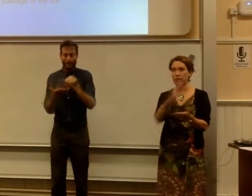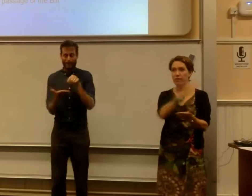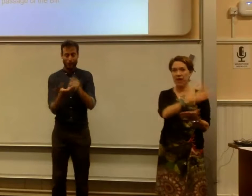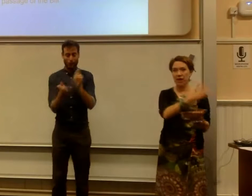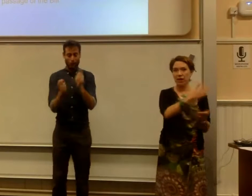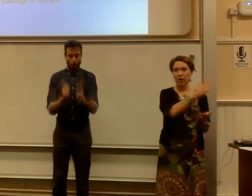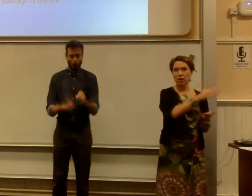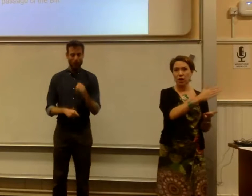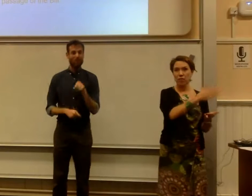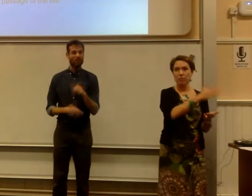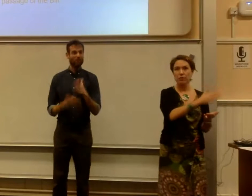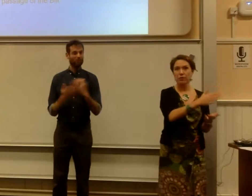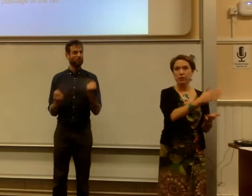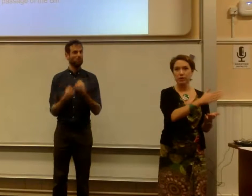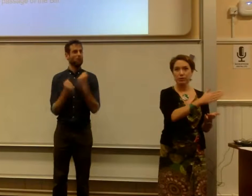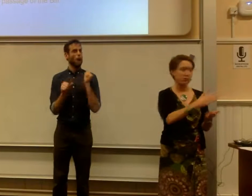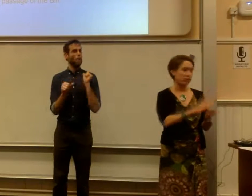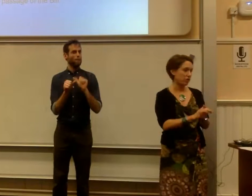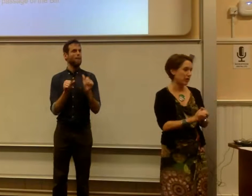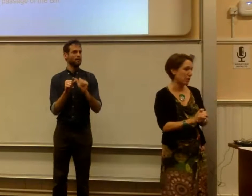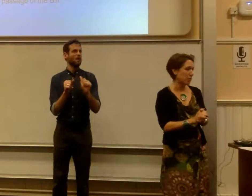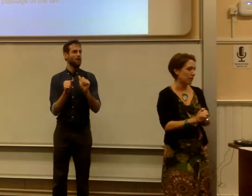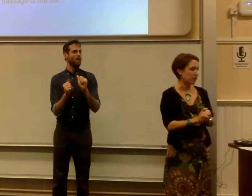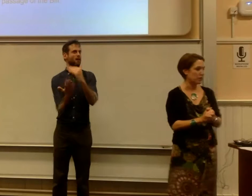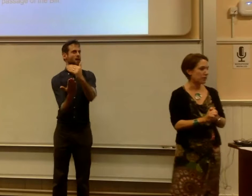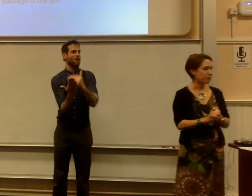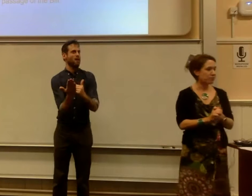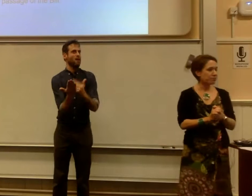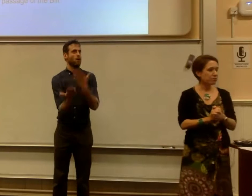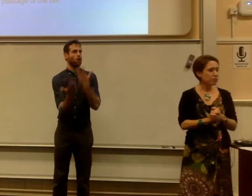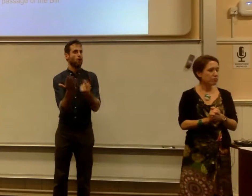people than the bill that was originally